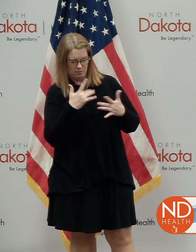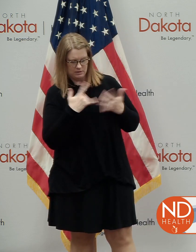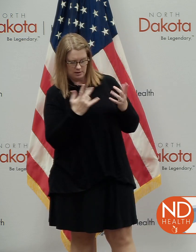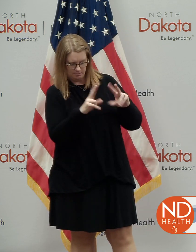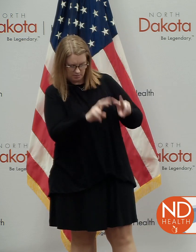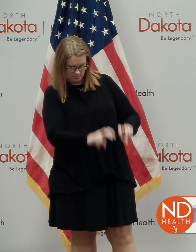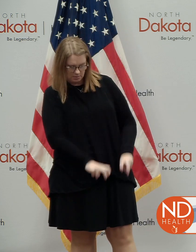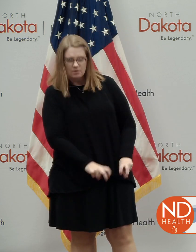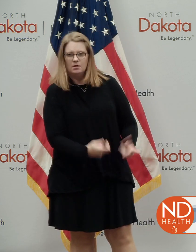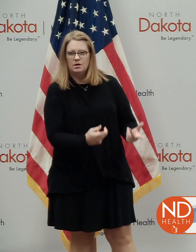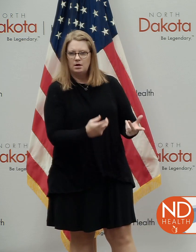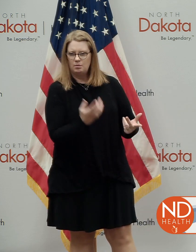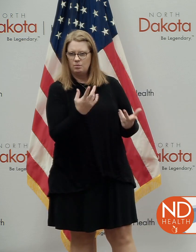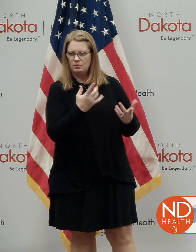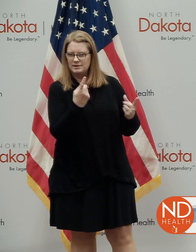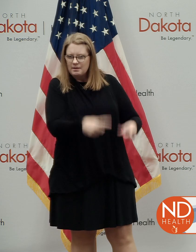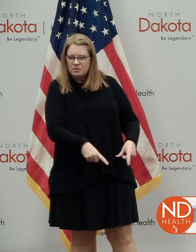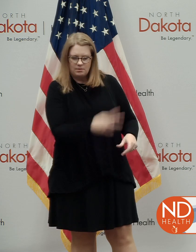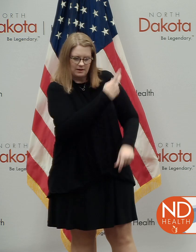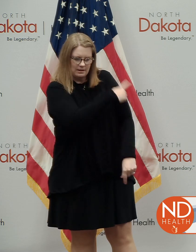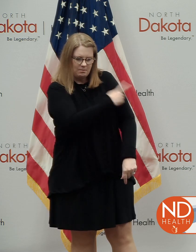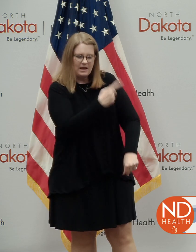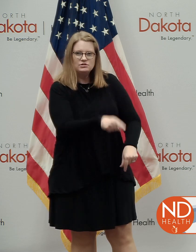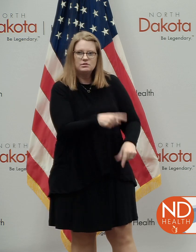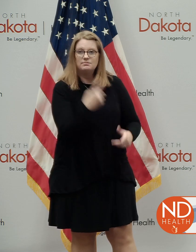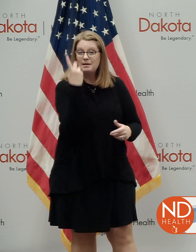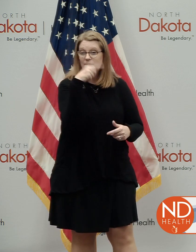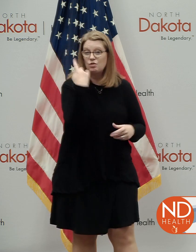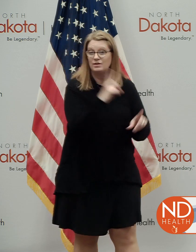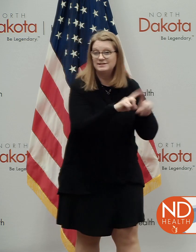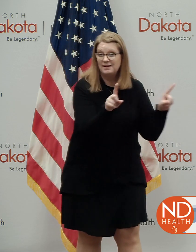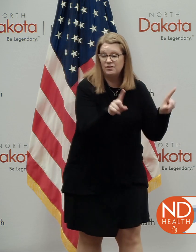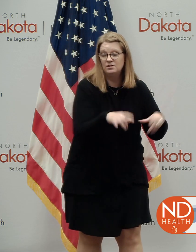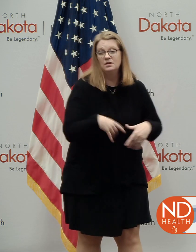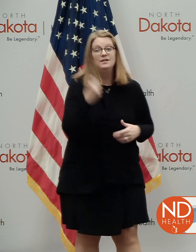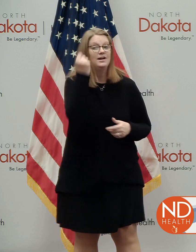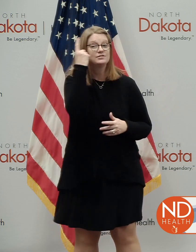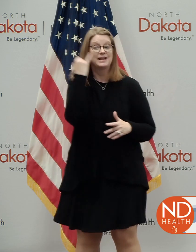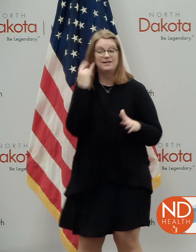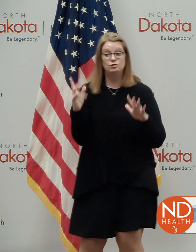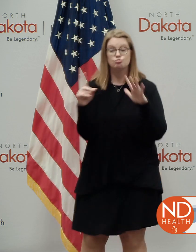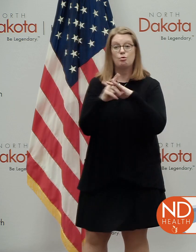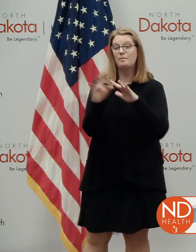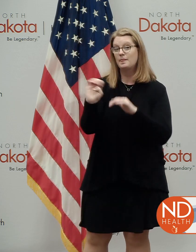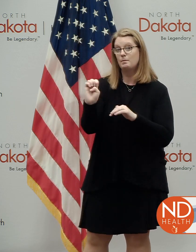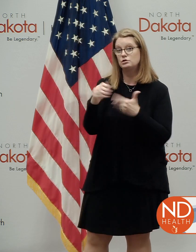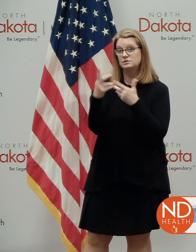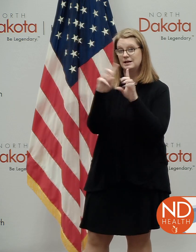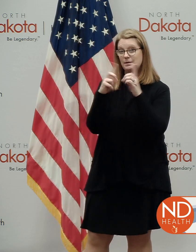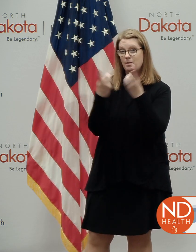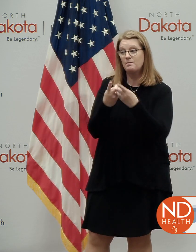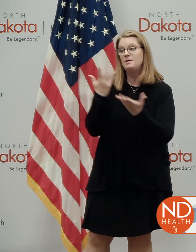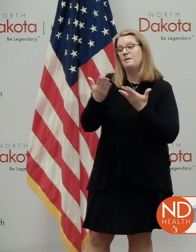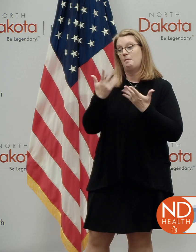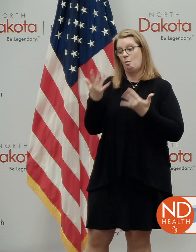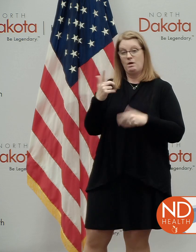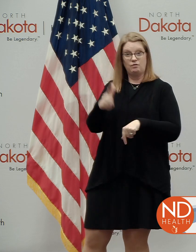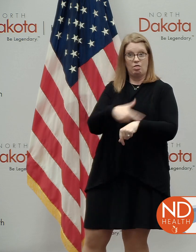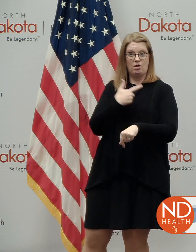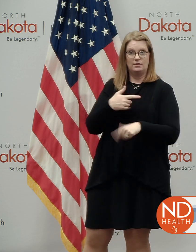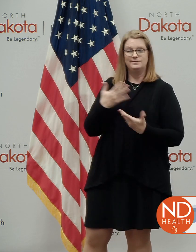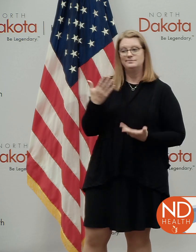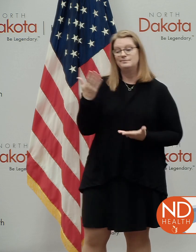going to look different. You may wait longer in an emergency department. You may have a hallway